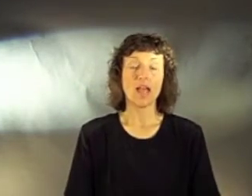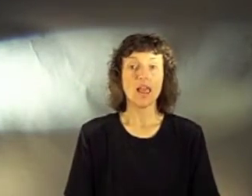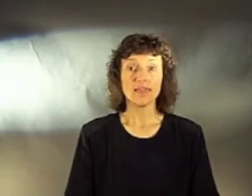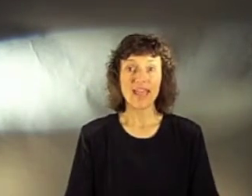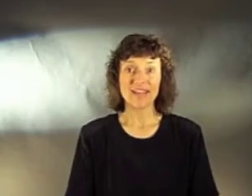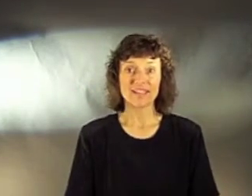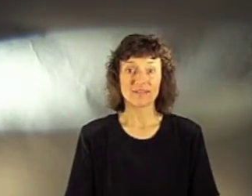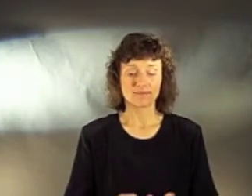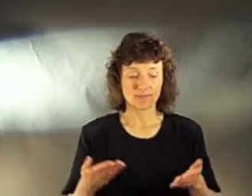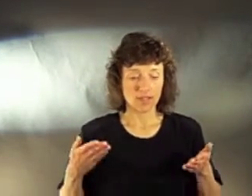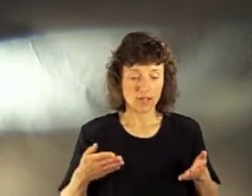Let.